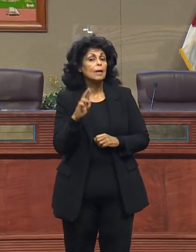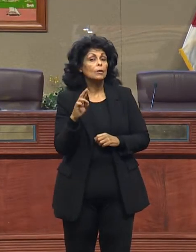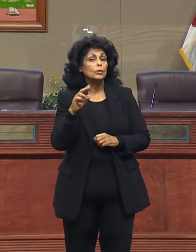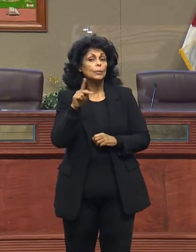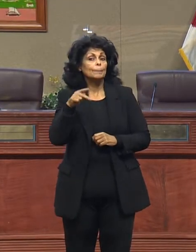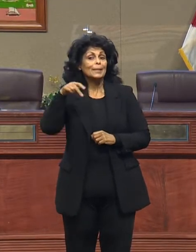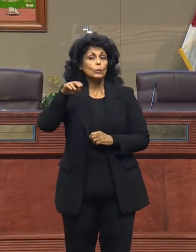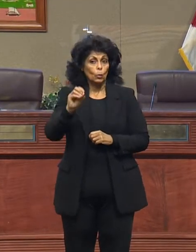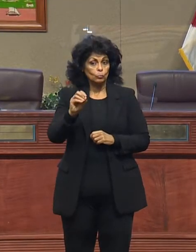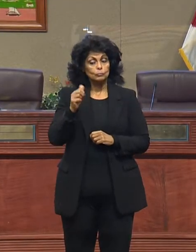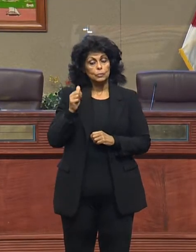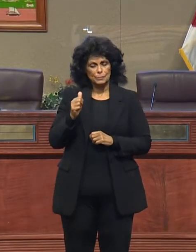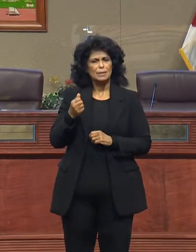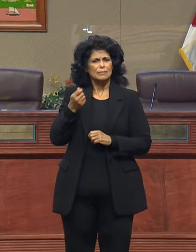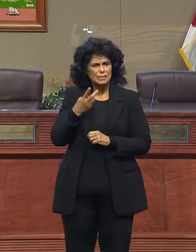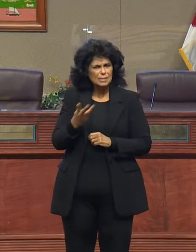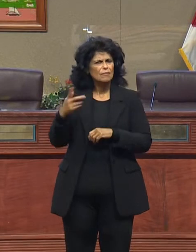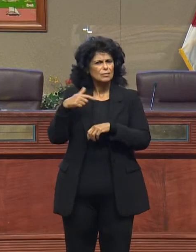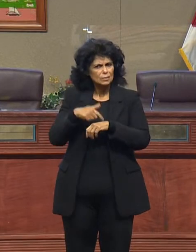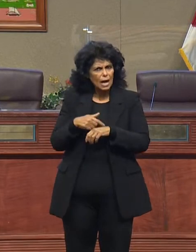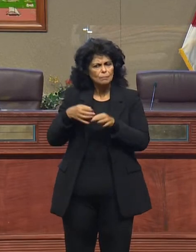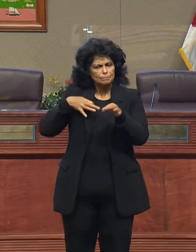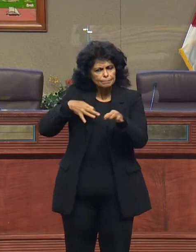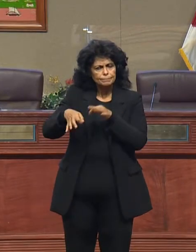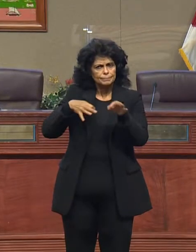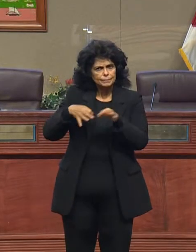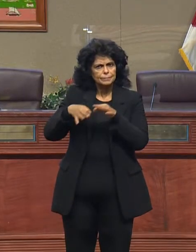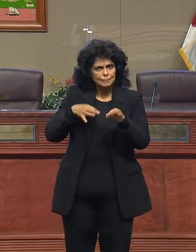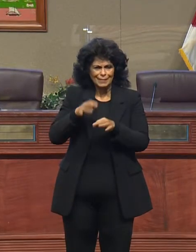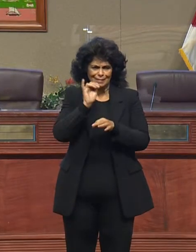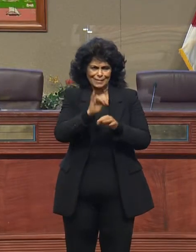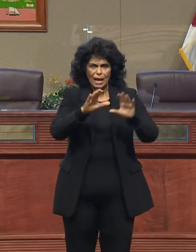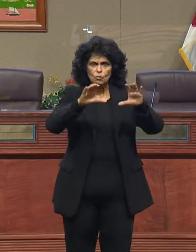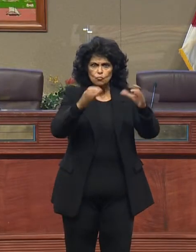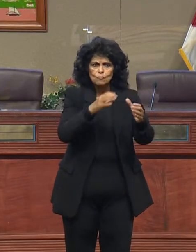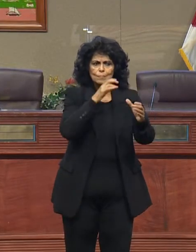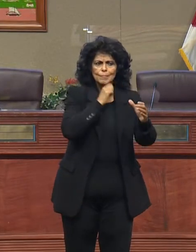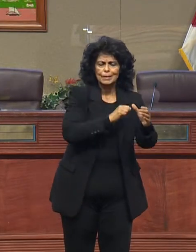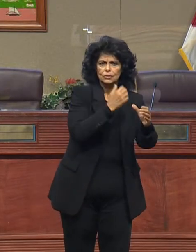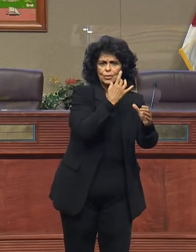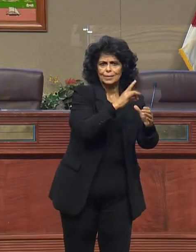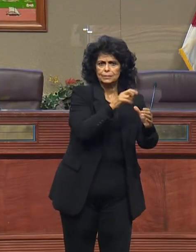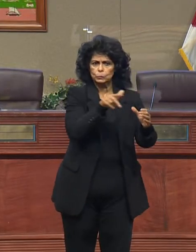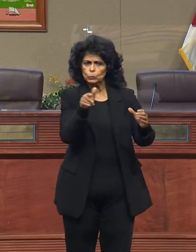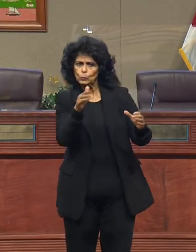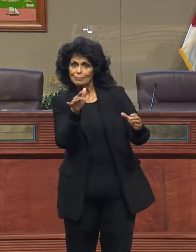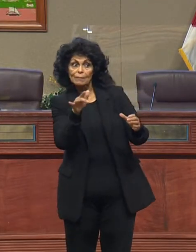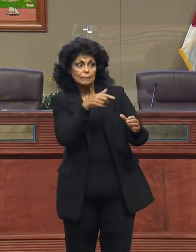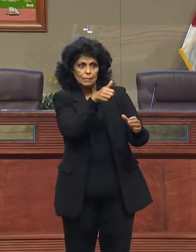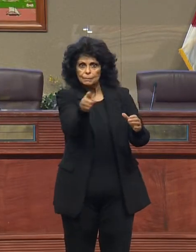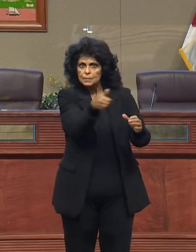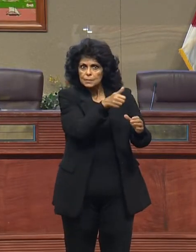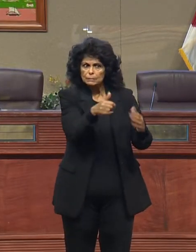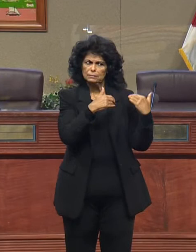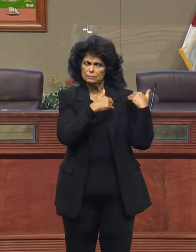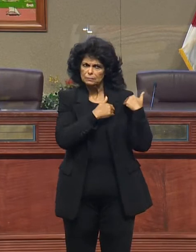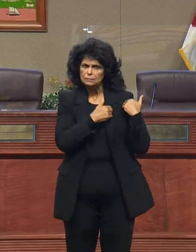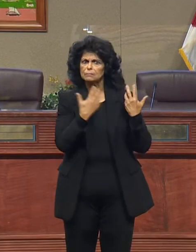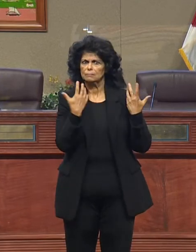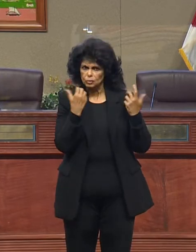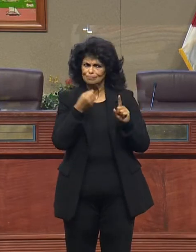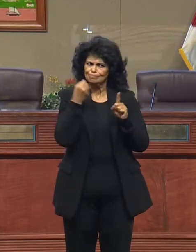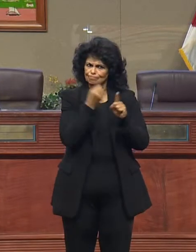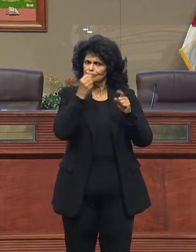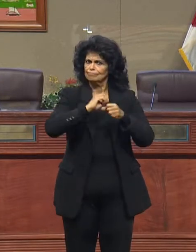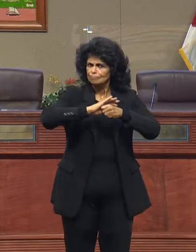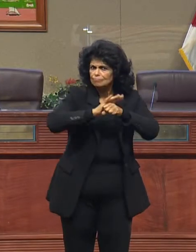out on several occasions, this age group accounts for a high positivity rate, so vaccinating and